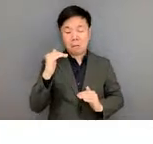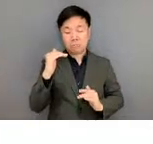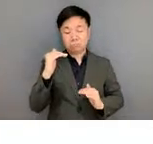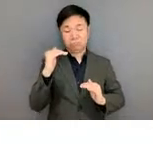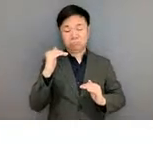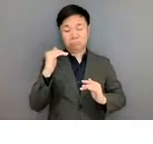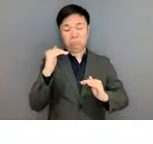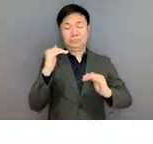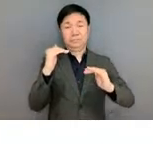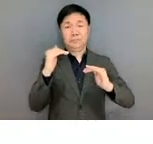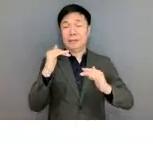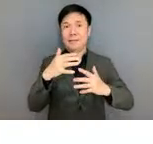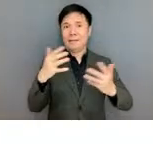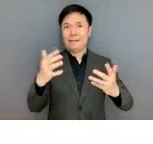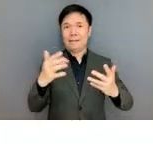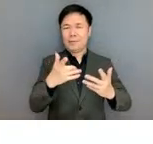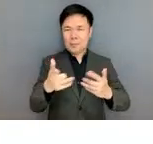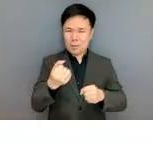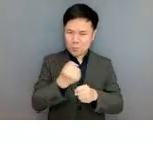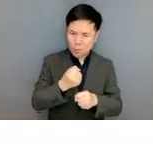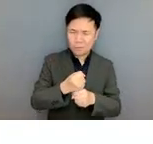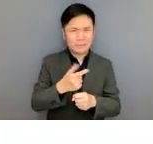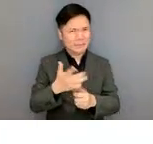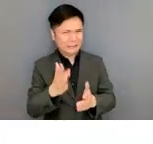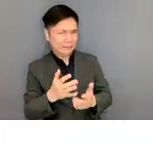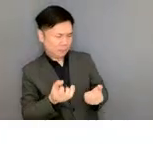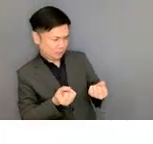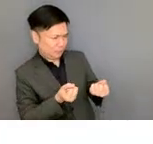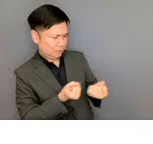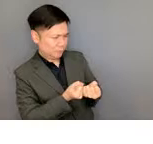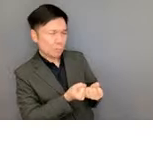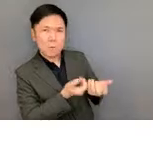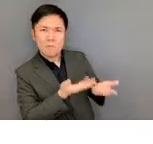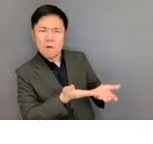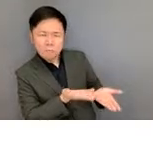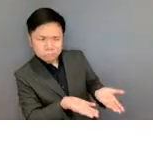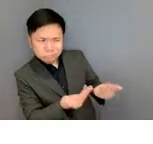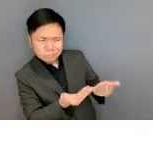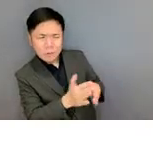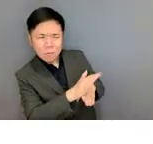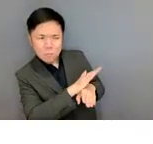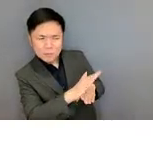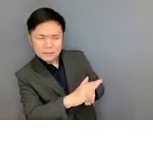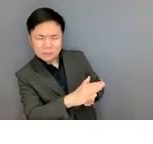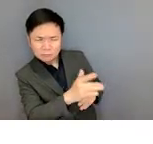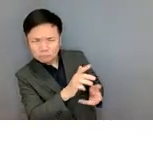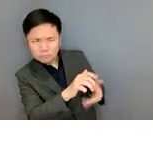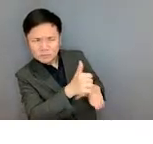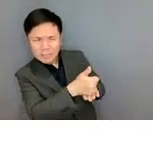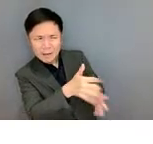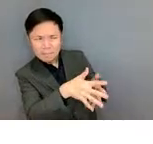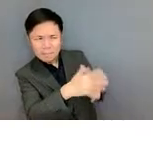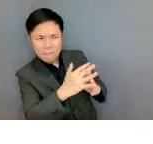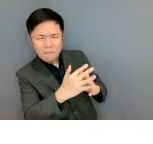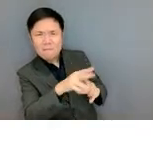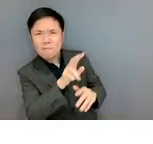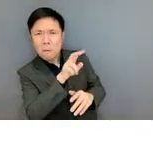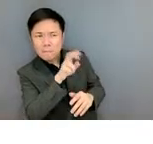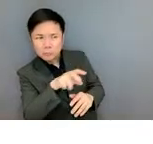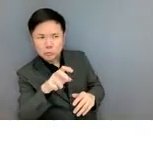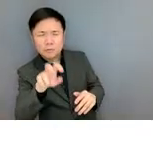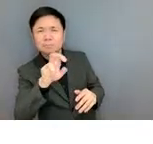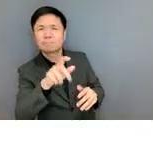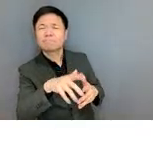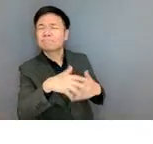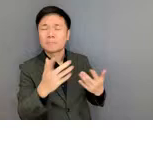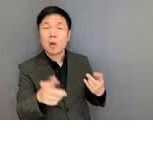interventions, whether this is support for women entrepreneurs in the tourism sector, whether it's the enforcement of